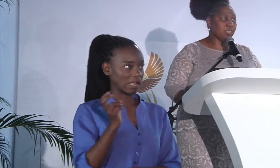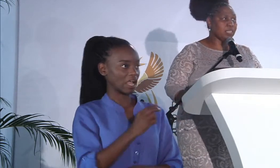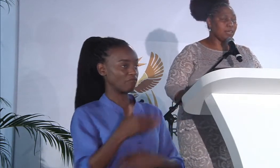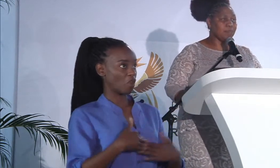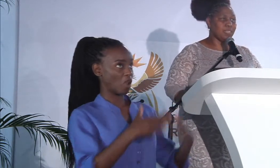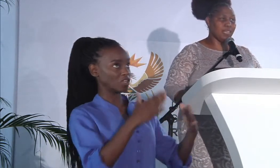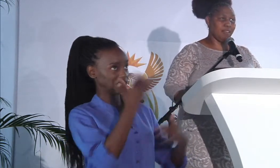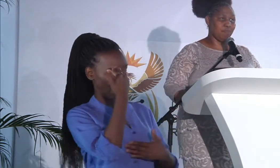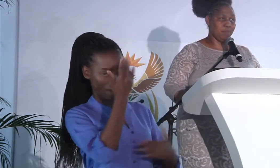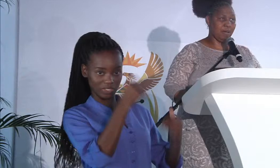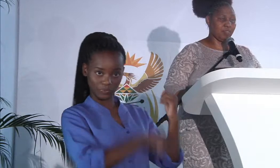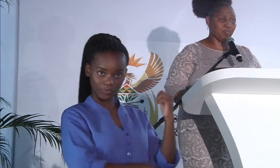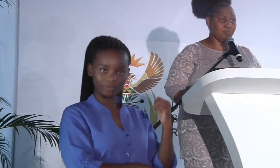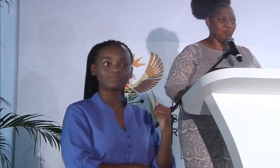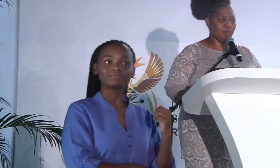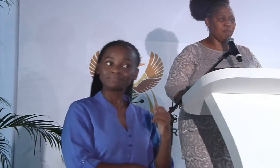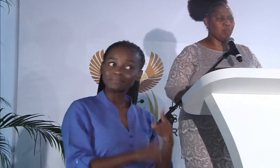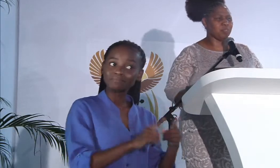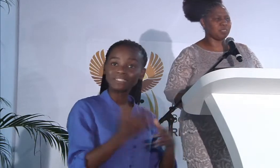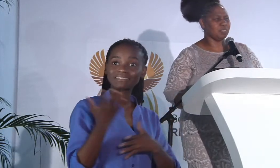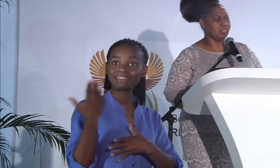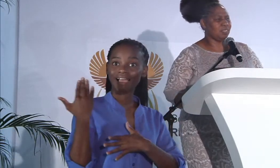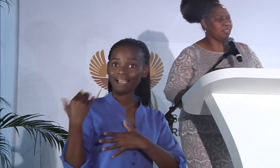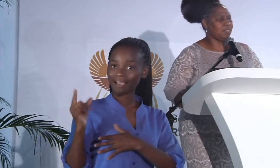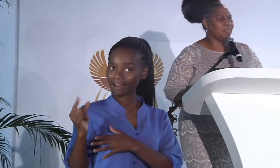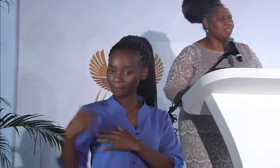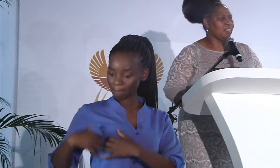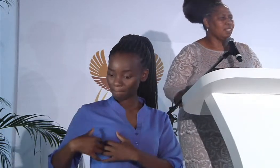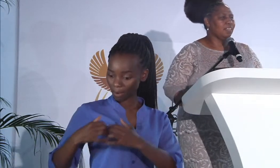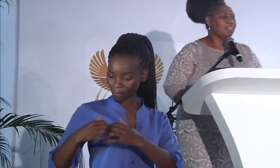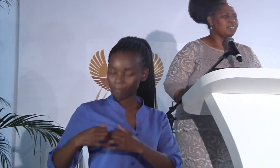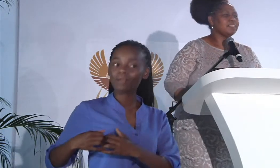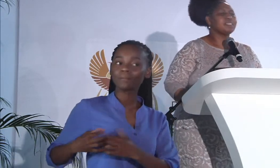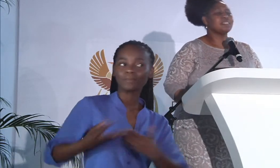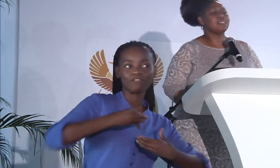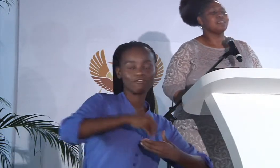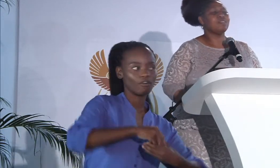launching something that I've been part of. Opomalus.